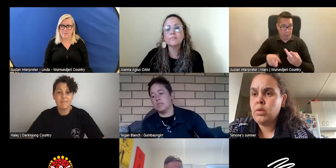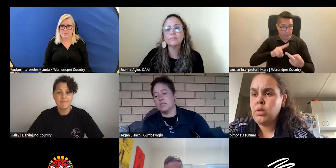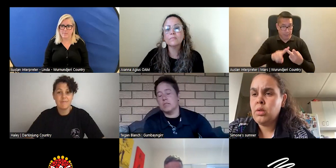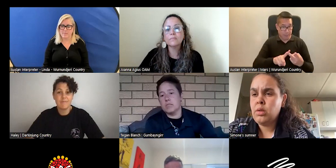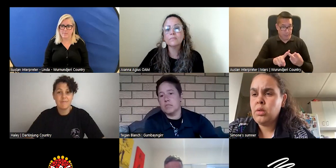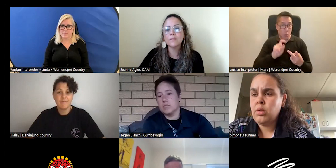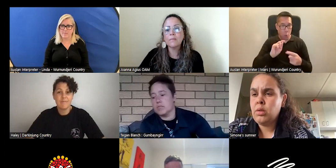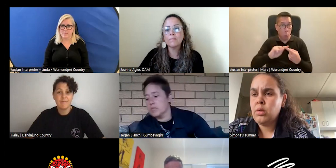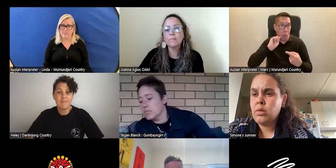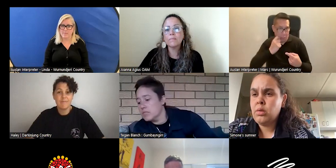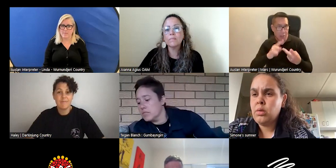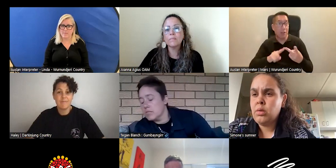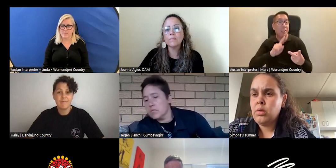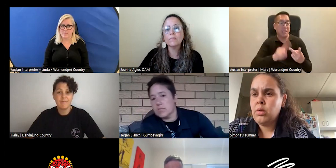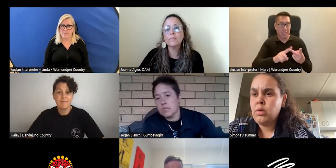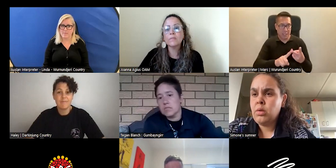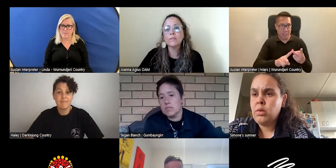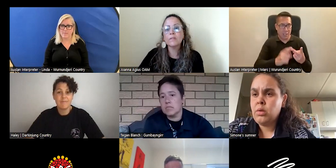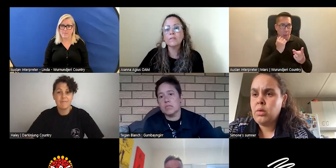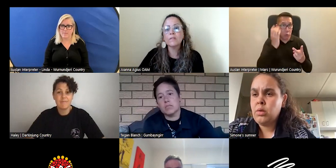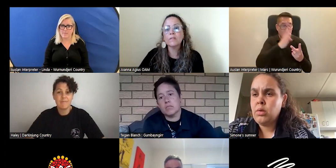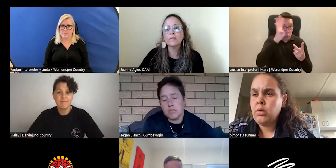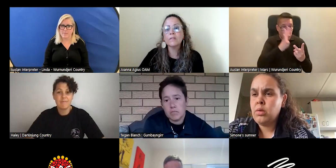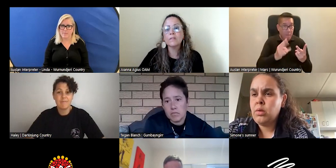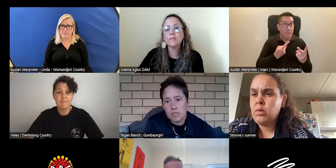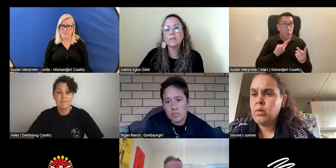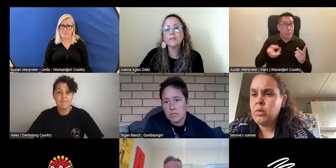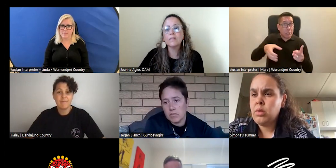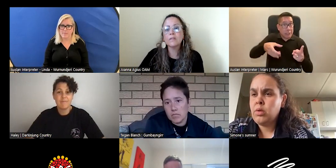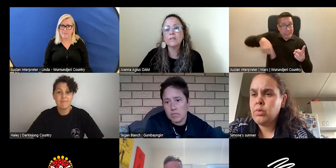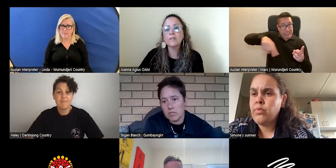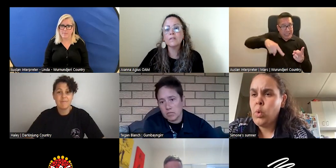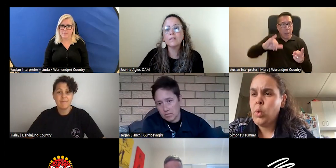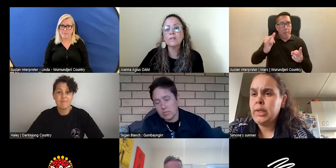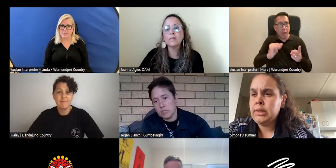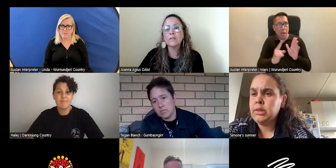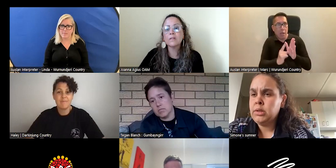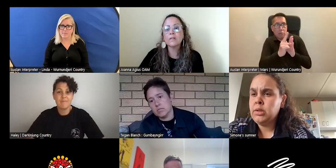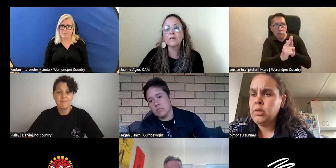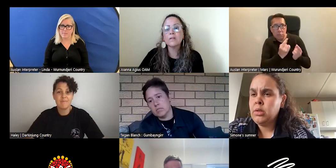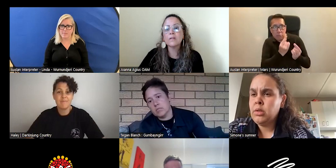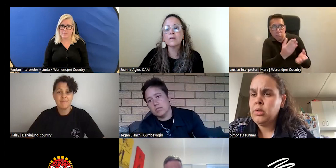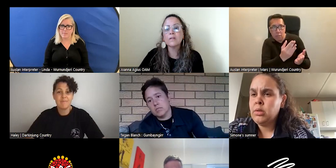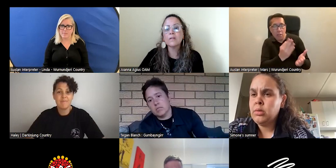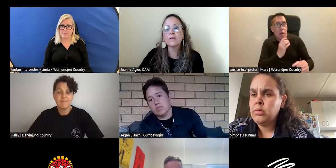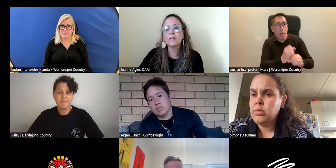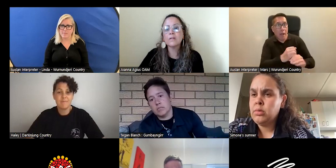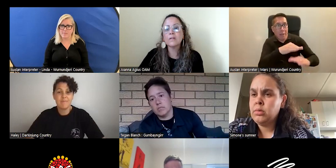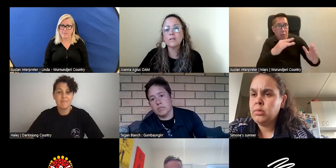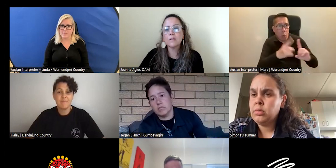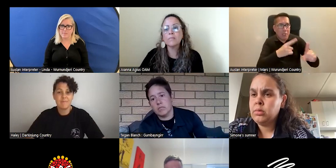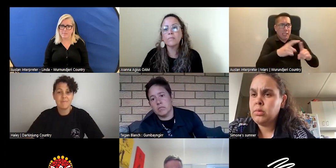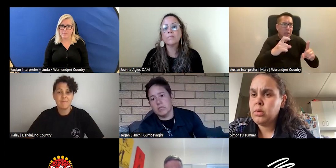2, the Aboriginal and Torres Strait Islander Voice may make representations to the Parliament and the Executive